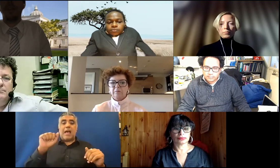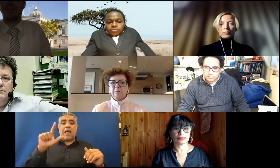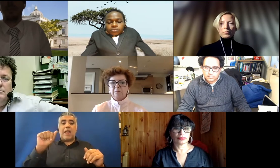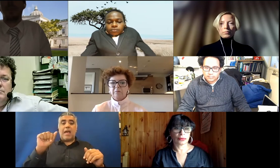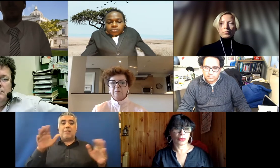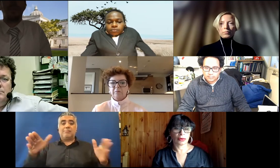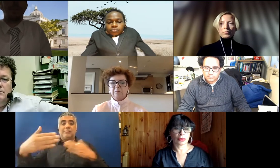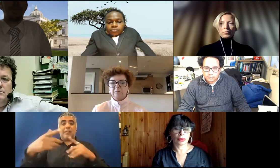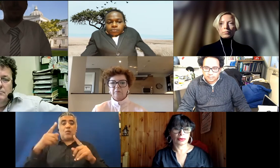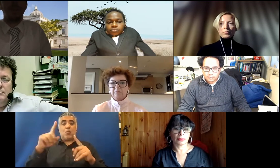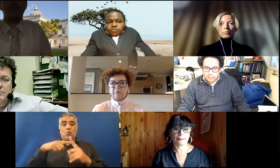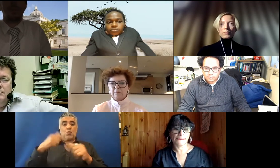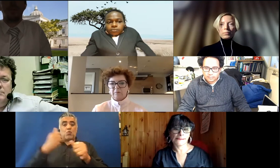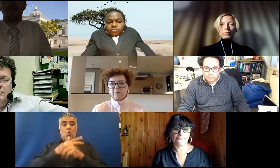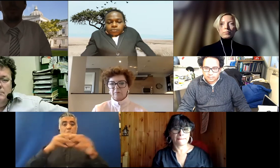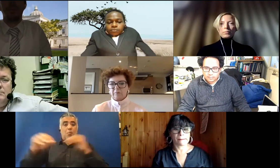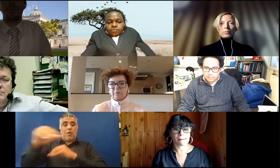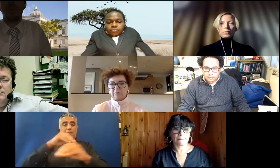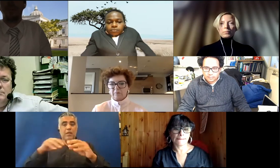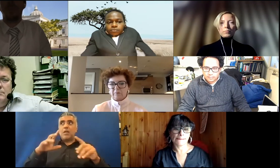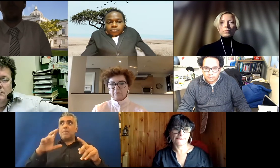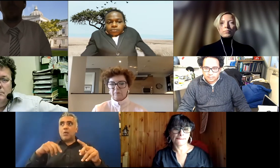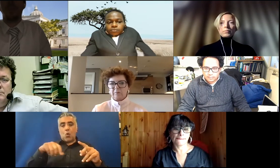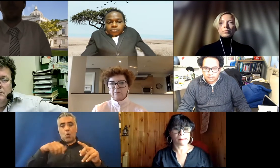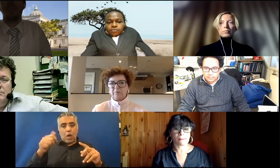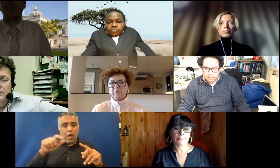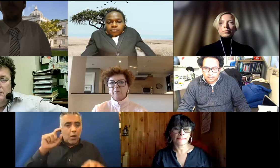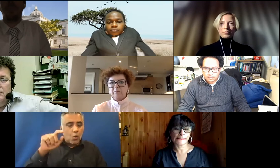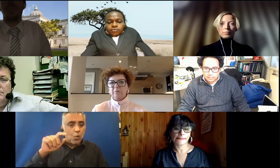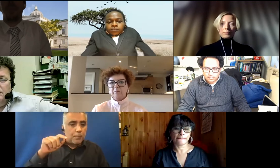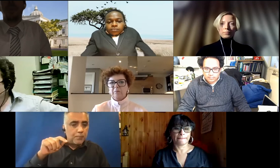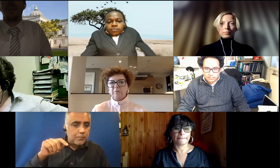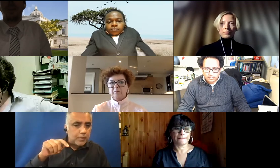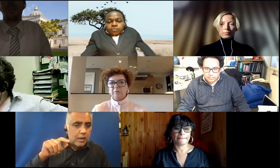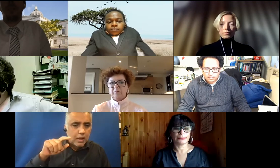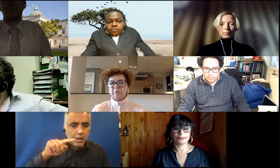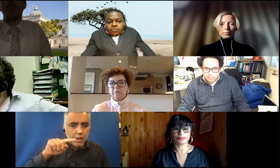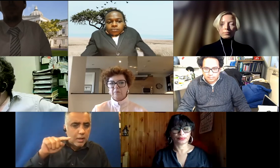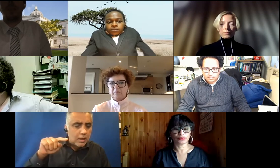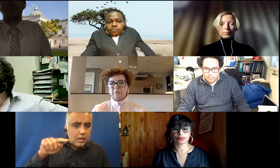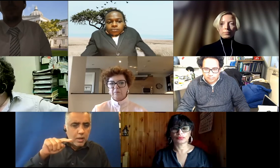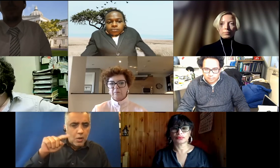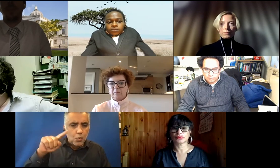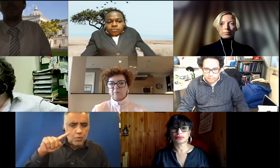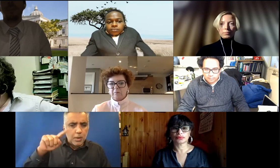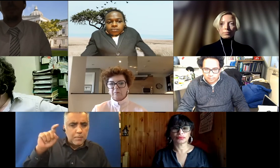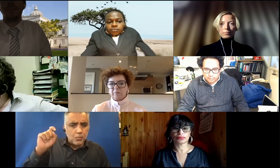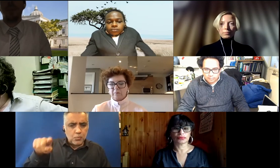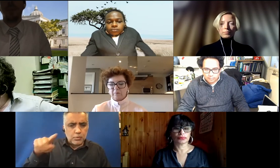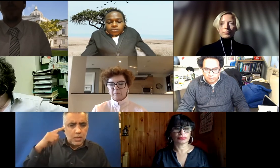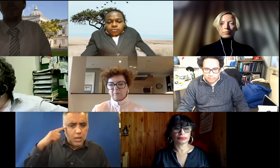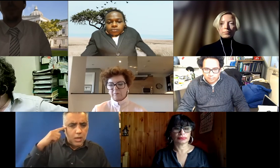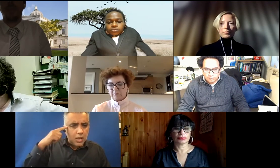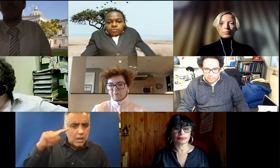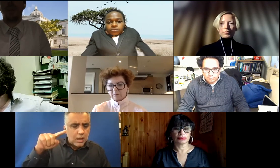like to specifically address this question to Yulia, if that's all right. And what I would like to ask you